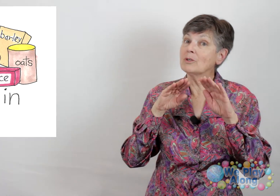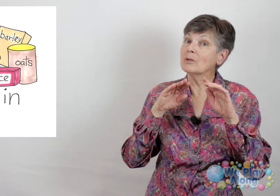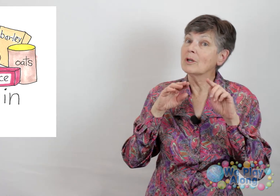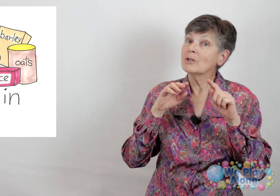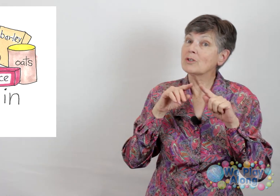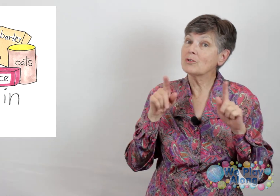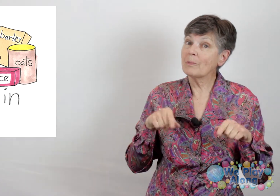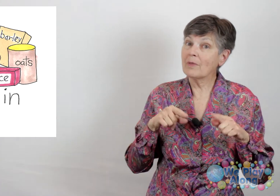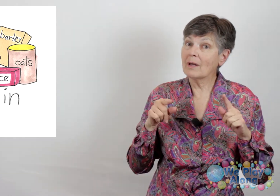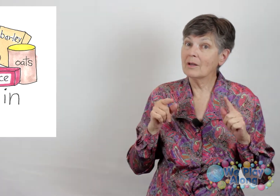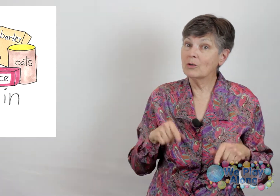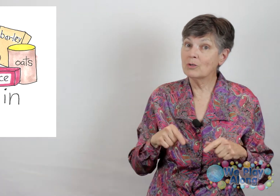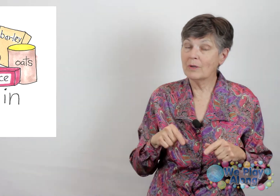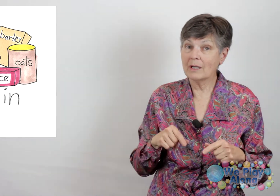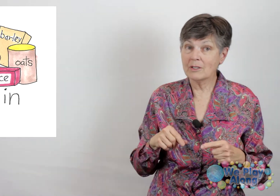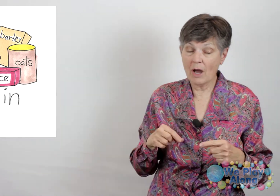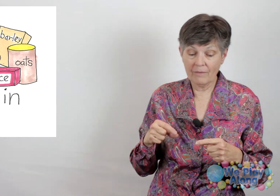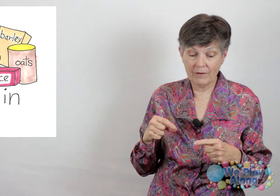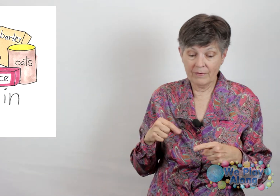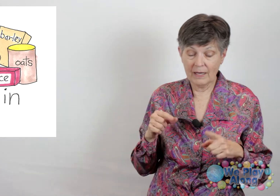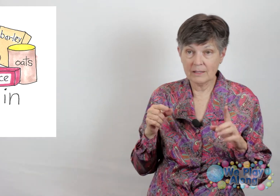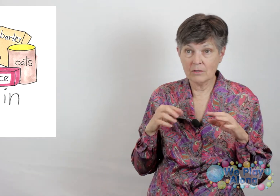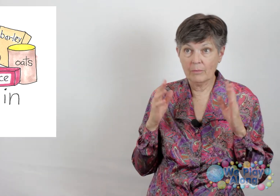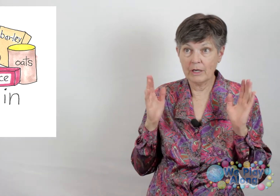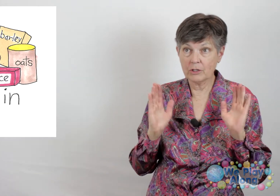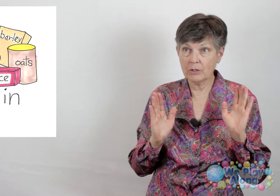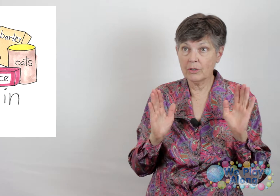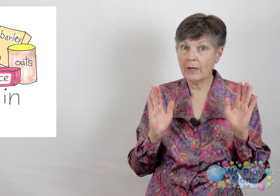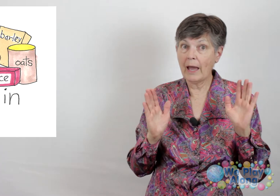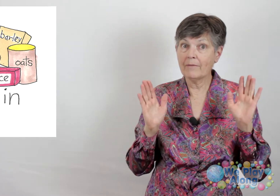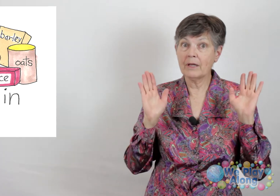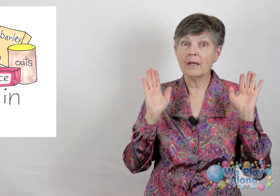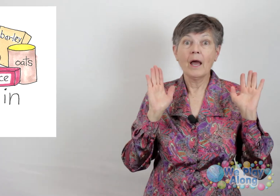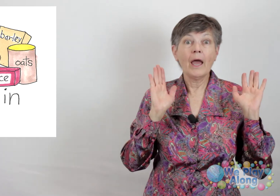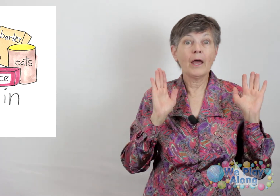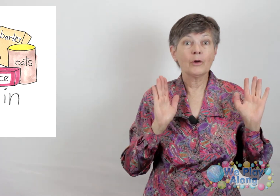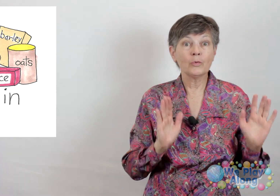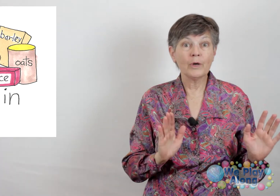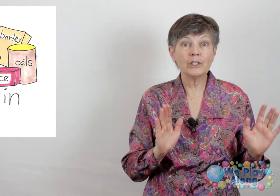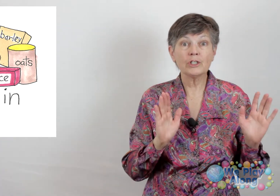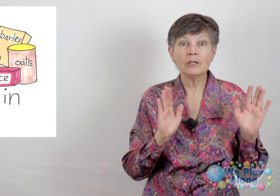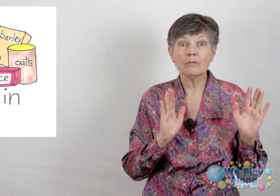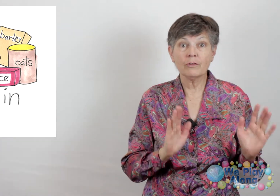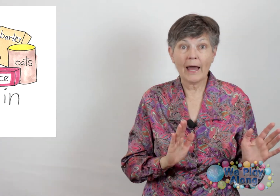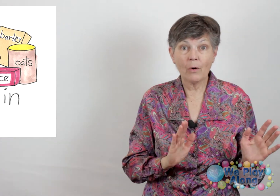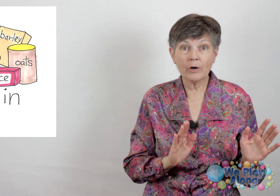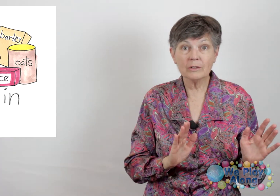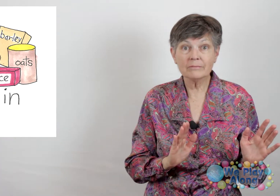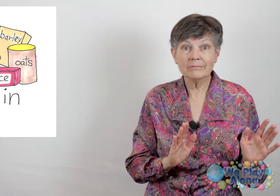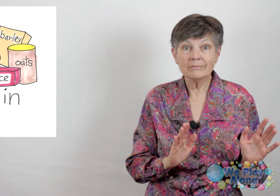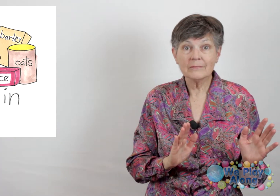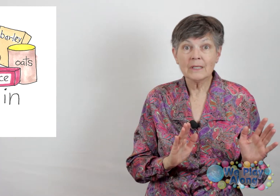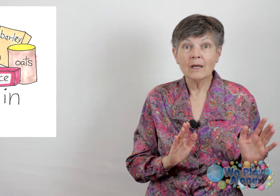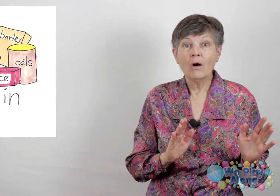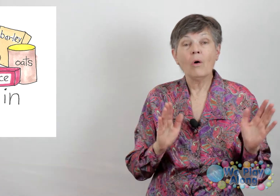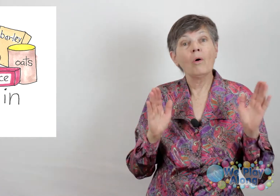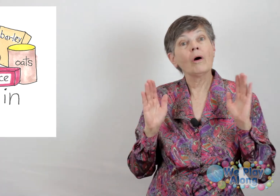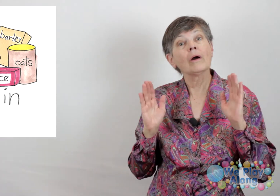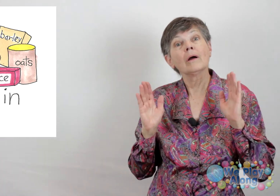you'll strip the nutrients off of it. So make sure you're having an enriched flour or